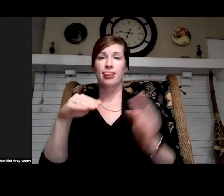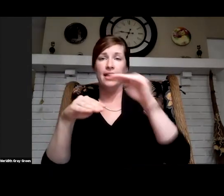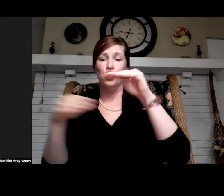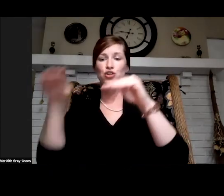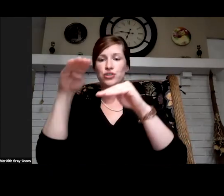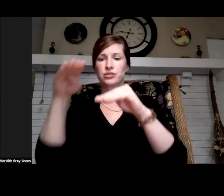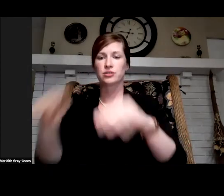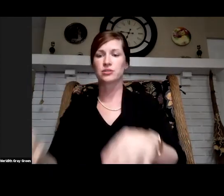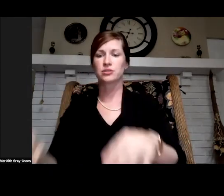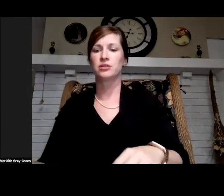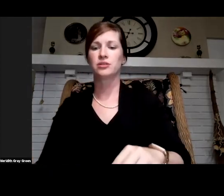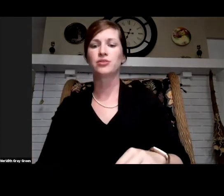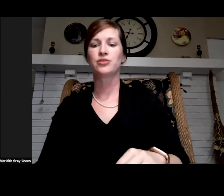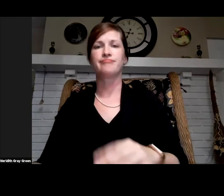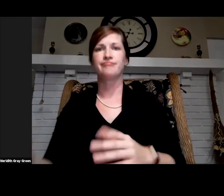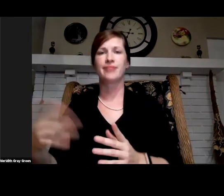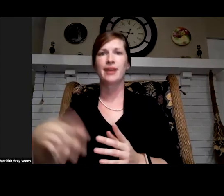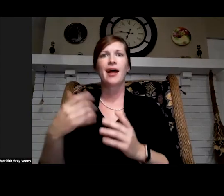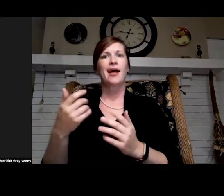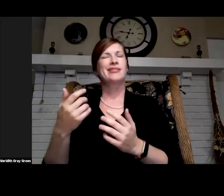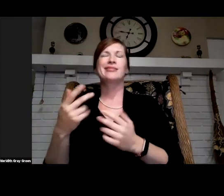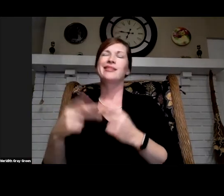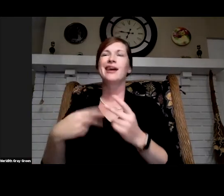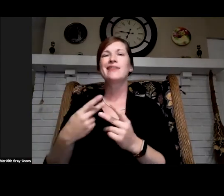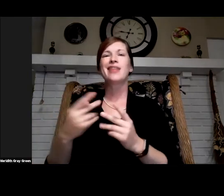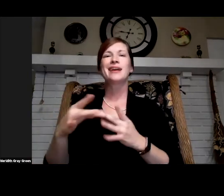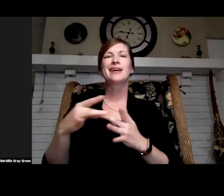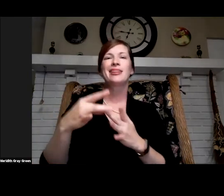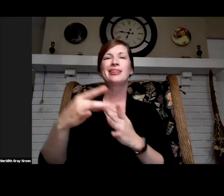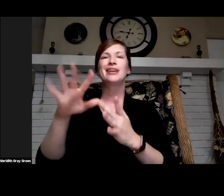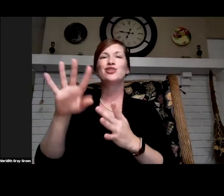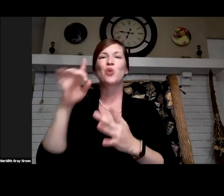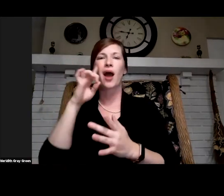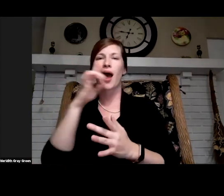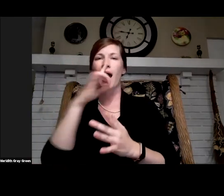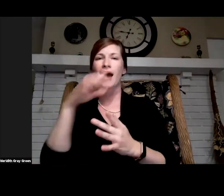The mural has 3 layers that are stacked,